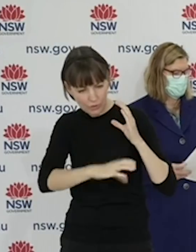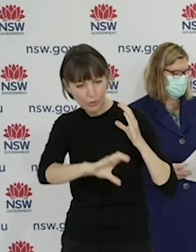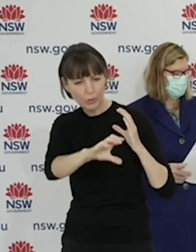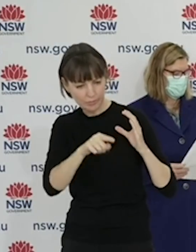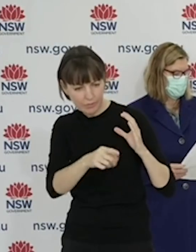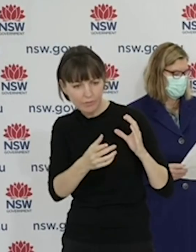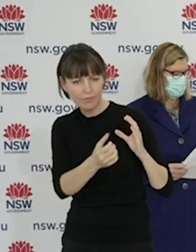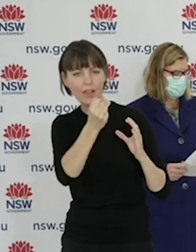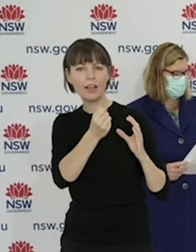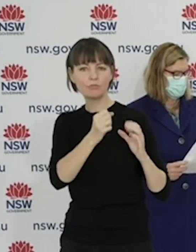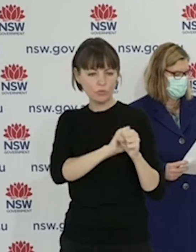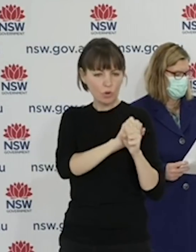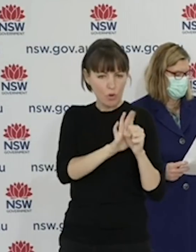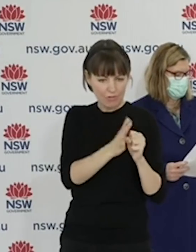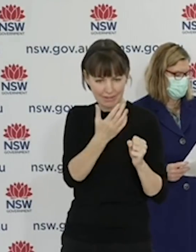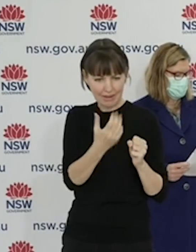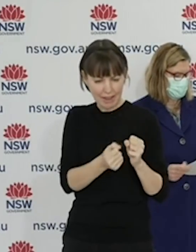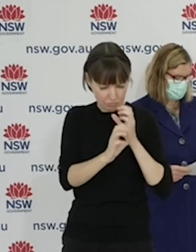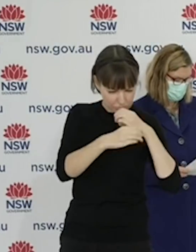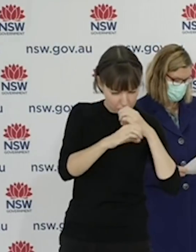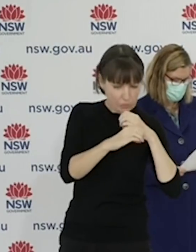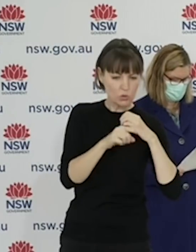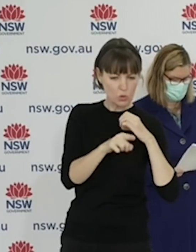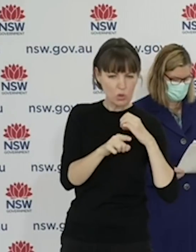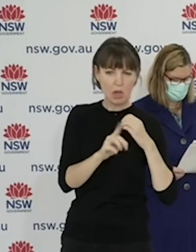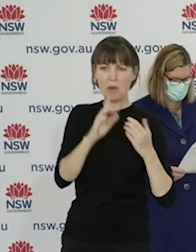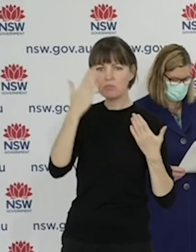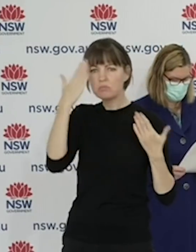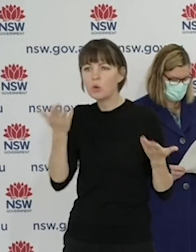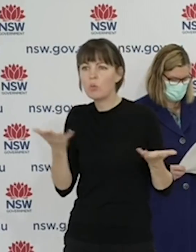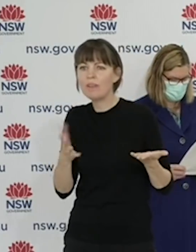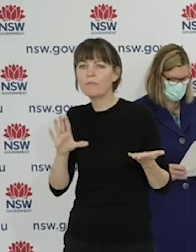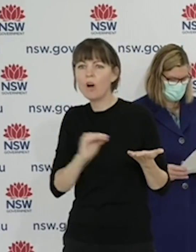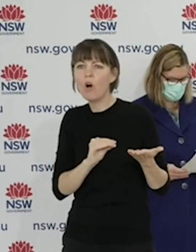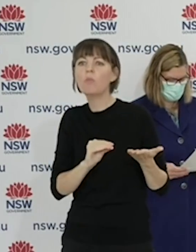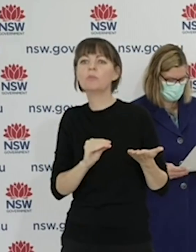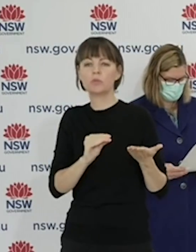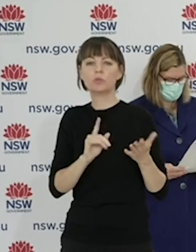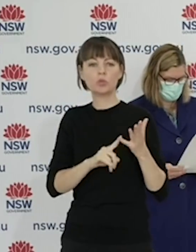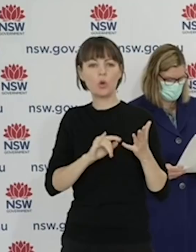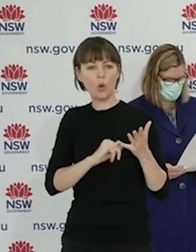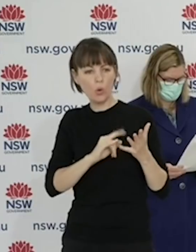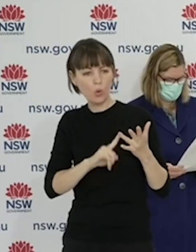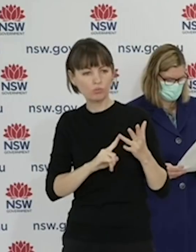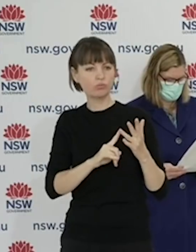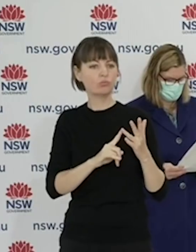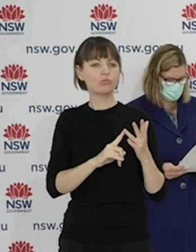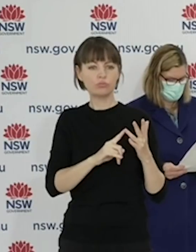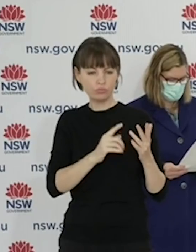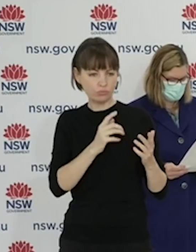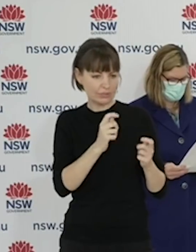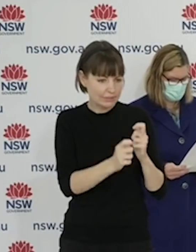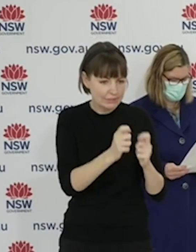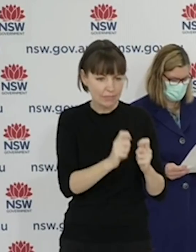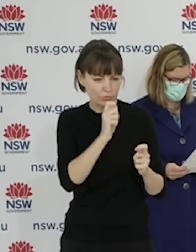good way of identifying or preempting where there may be cases. And after intensive testing and activity, two cases have been identified, and therefore